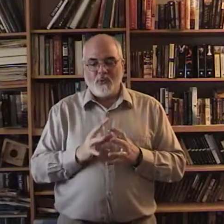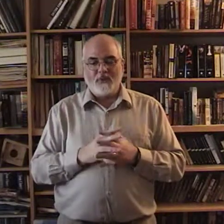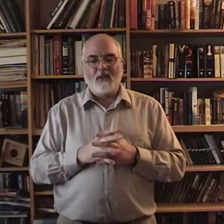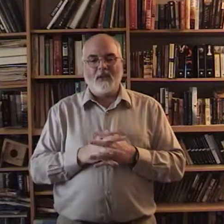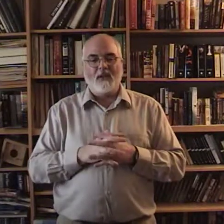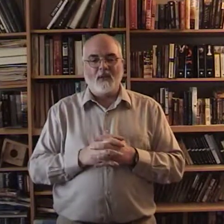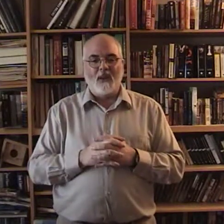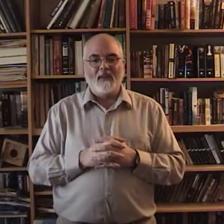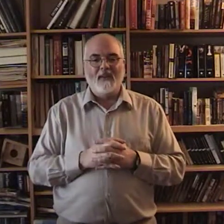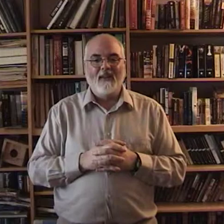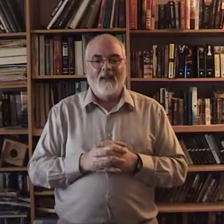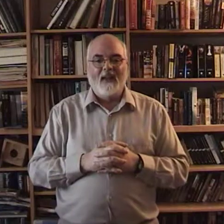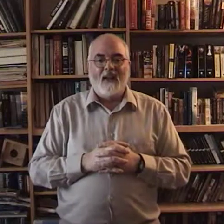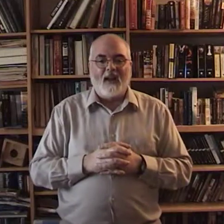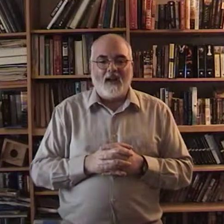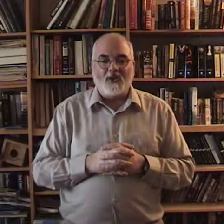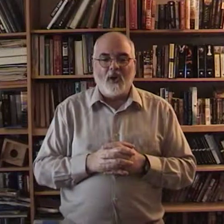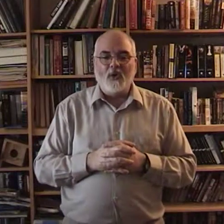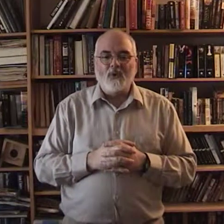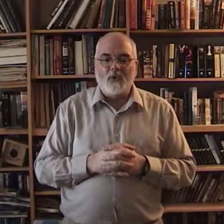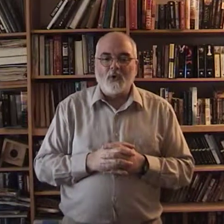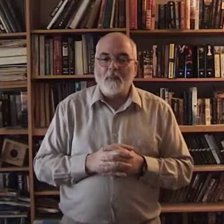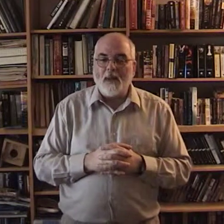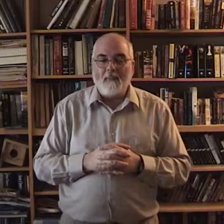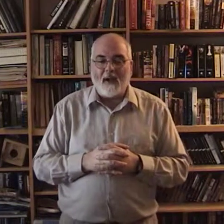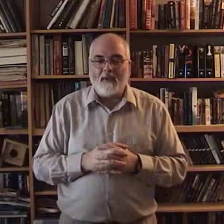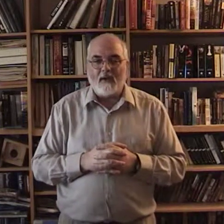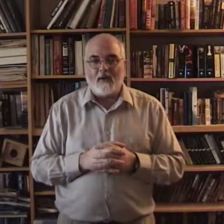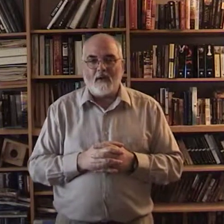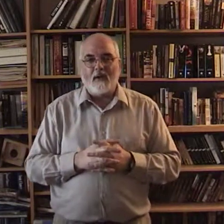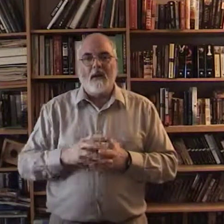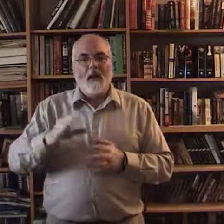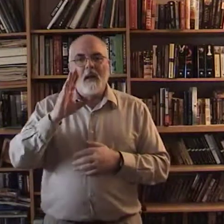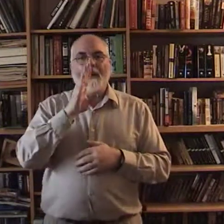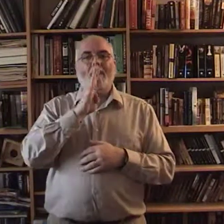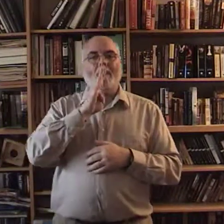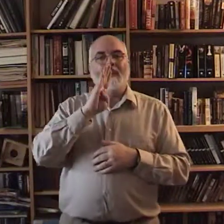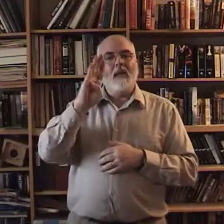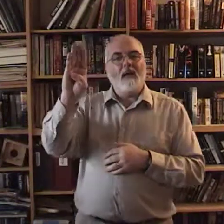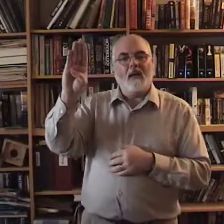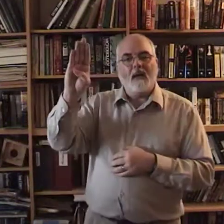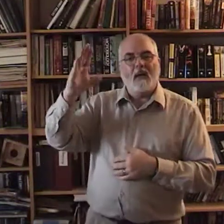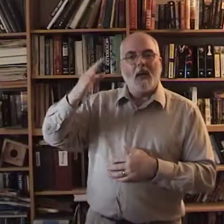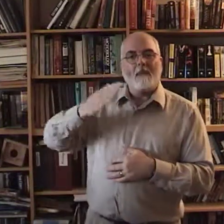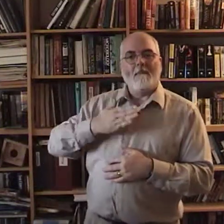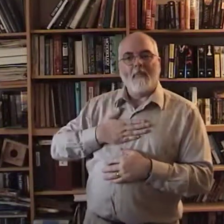choose, either way. Chose to be my victor. Be